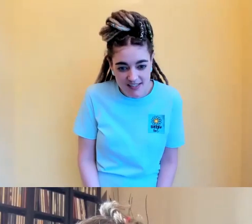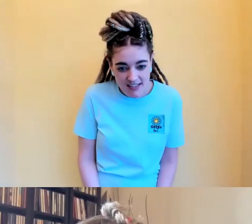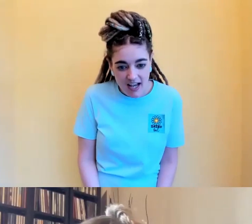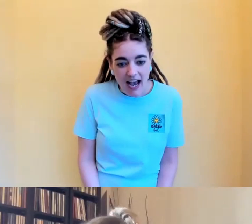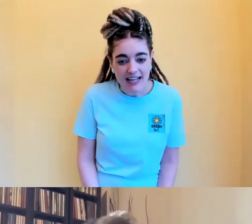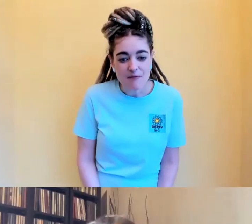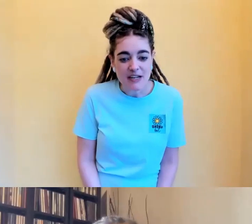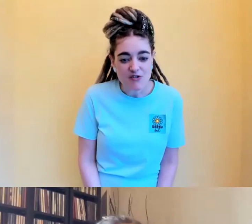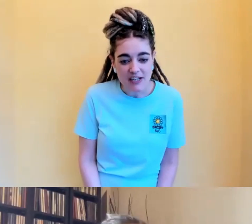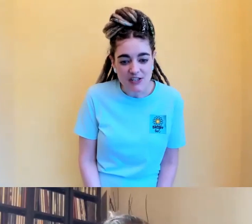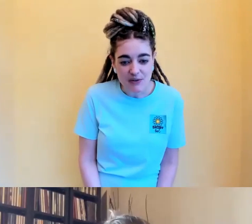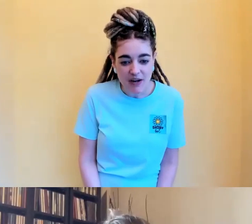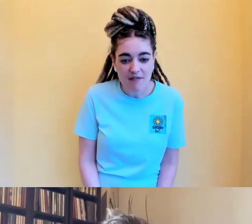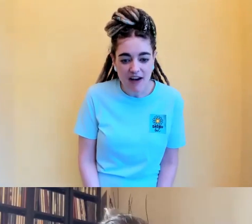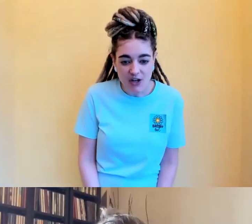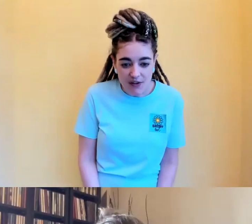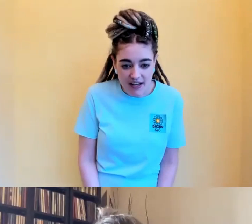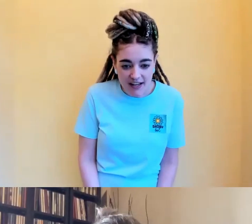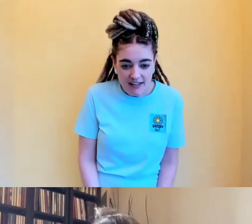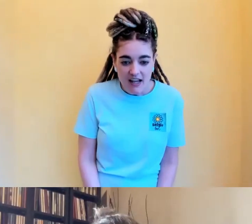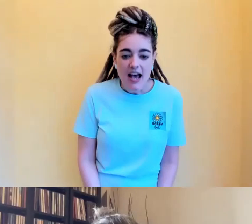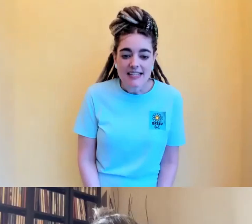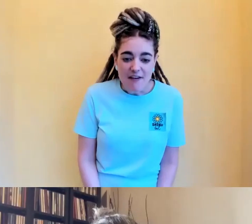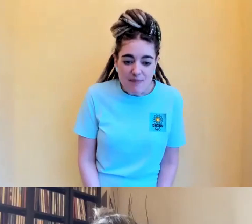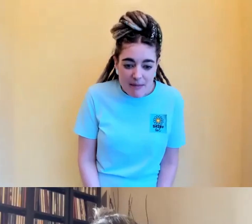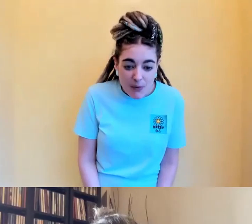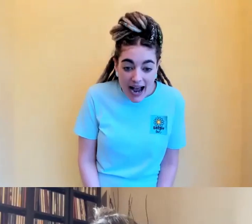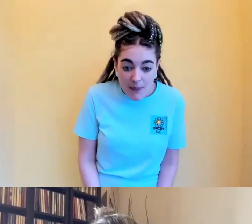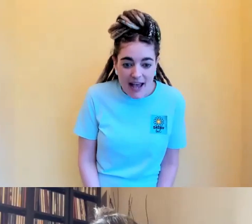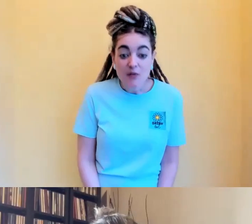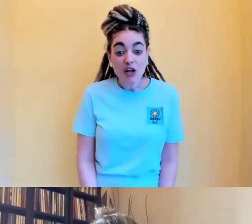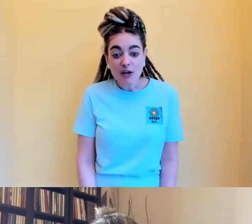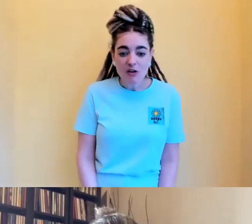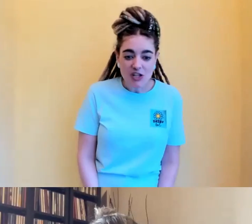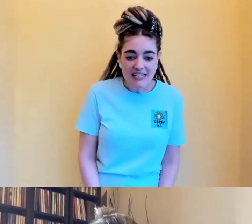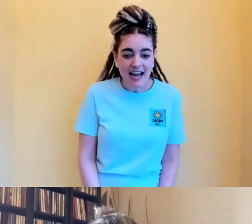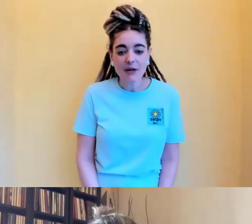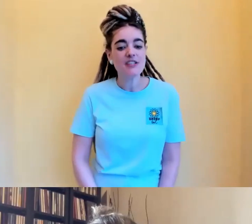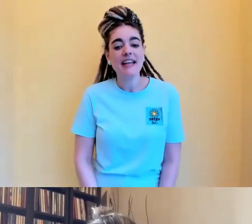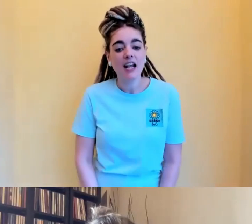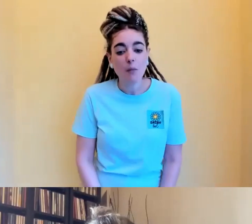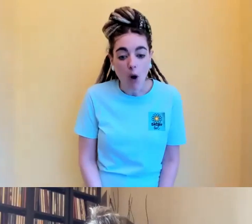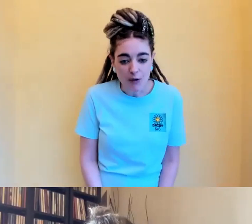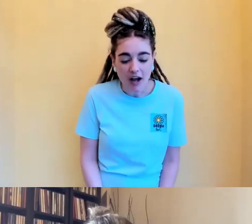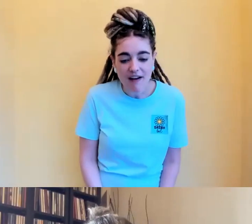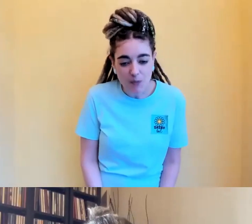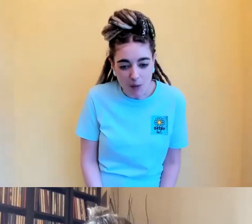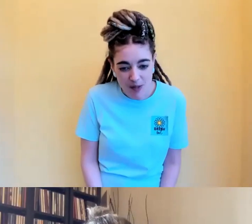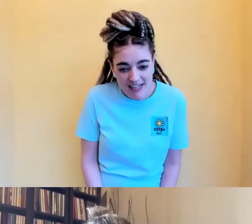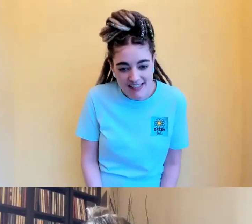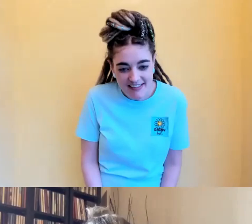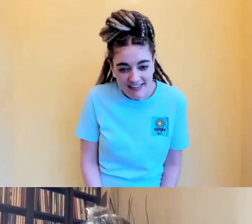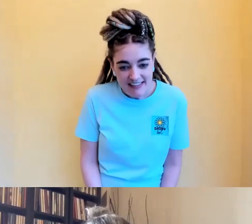course. And I've been trying to find other deaf people out there who've learned Welsh, learned sign language. I think I found